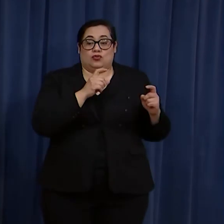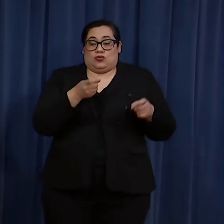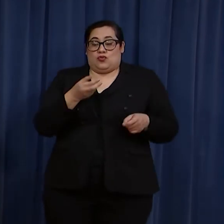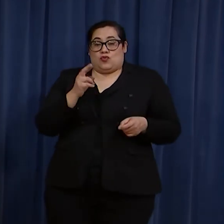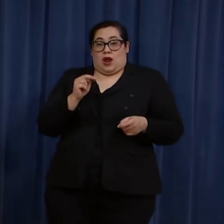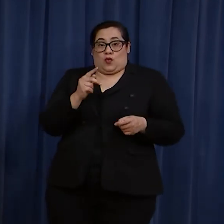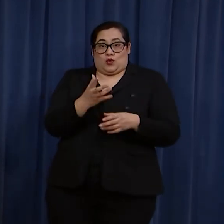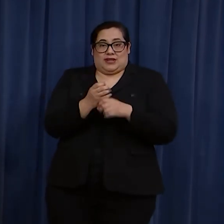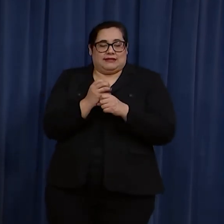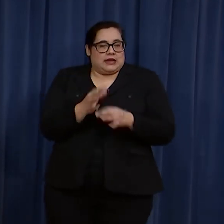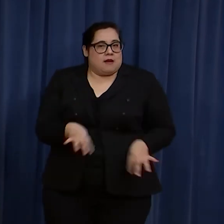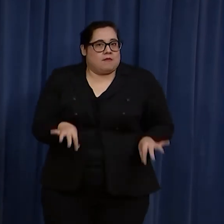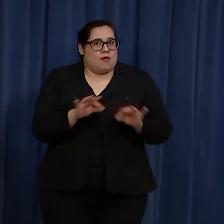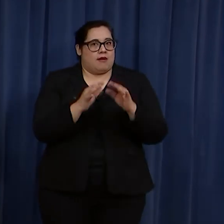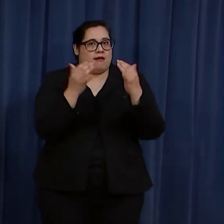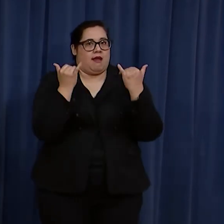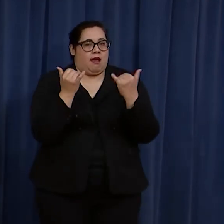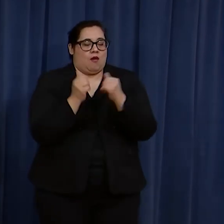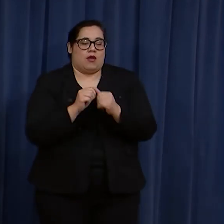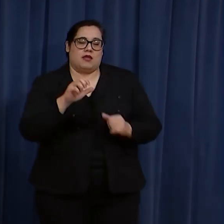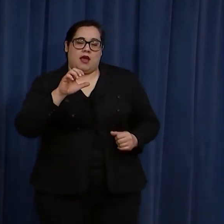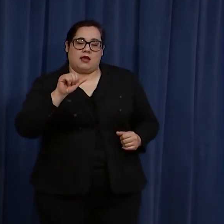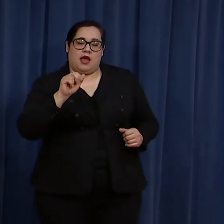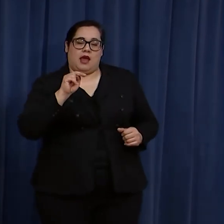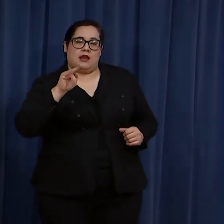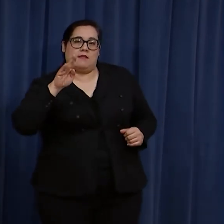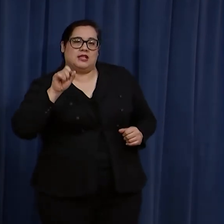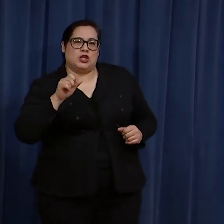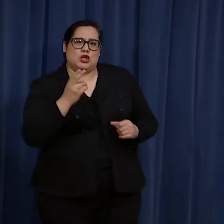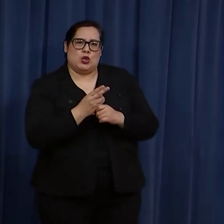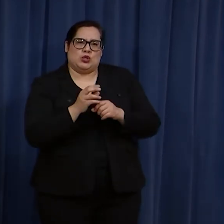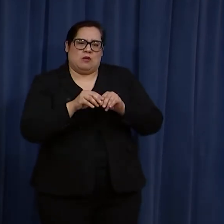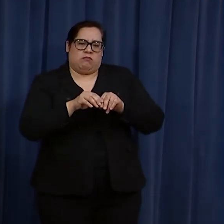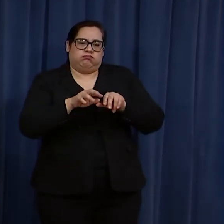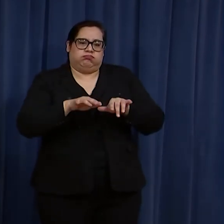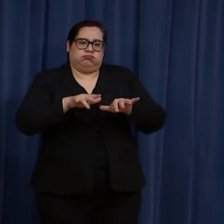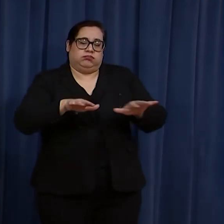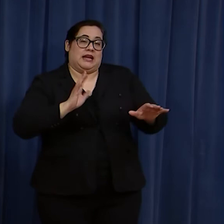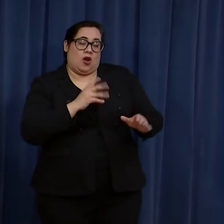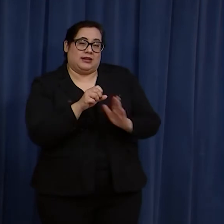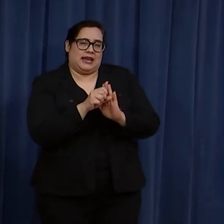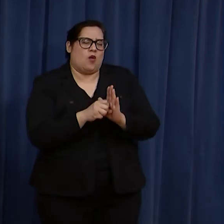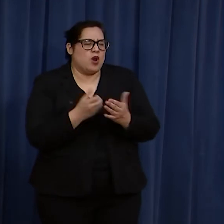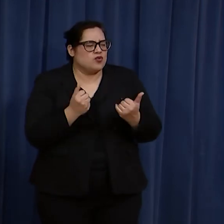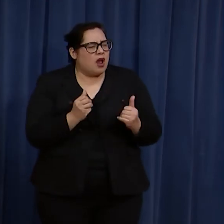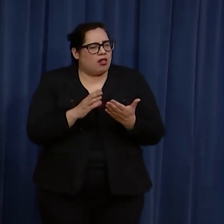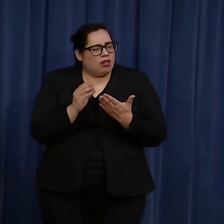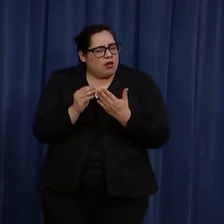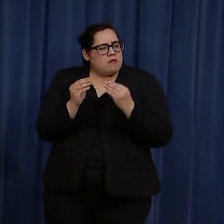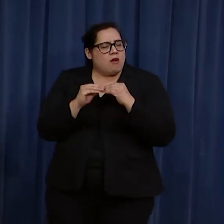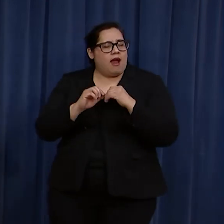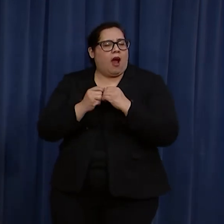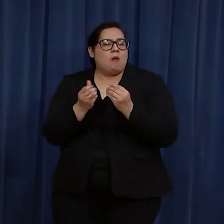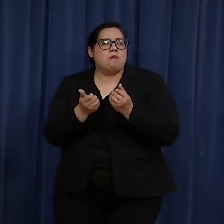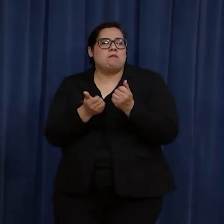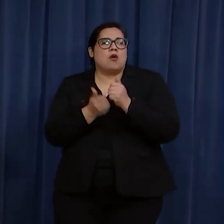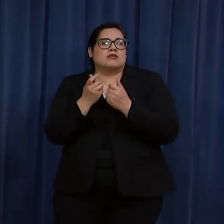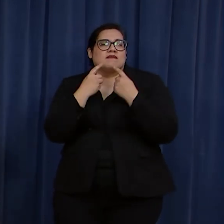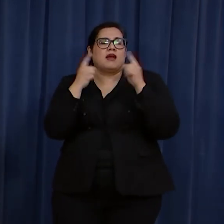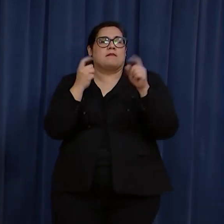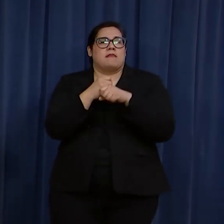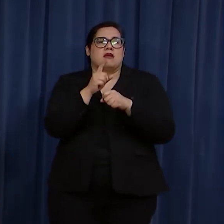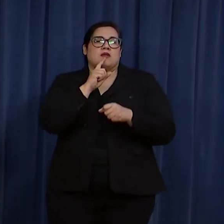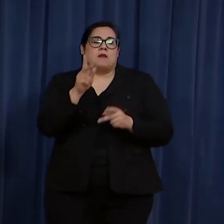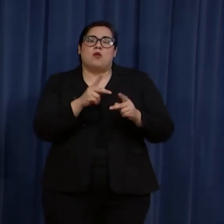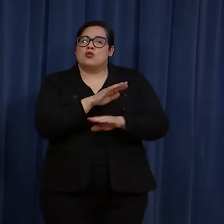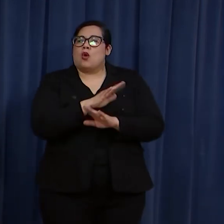is particularly important now with cannabis use so pervasive in our state as we try to learn more about how to be most effective about assuring